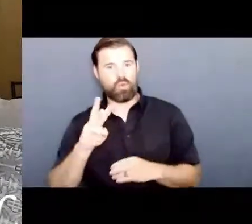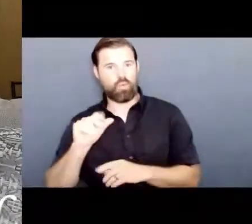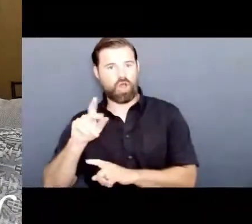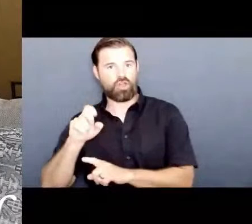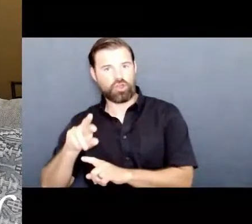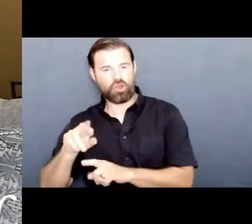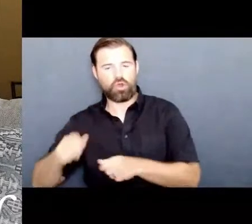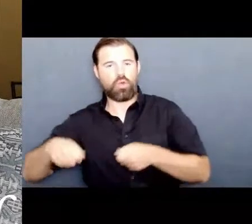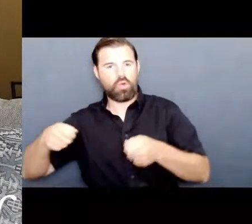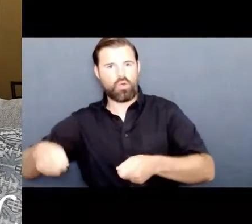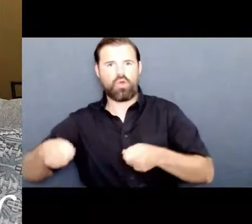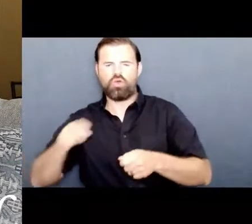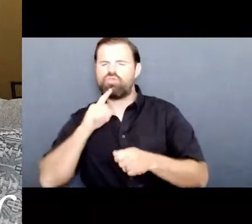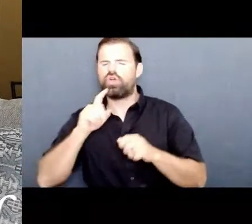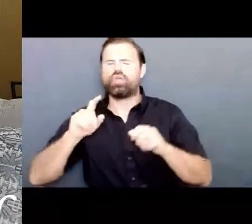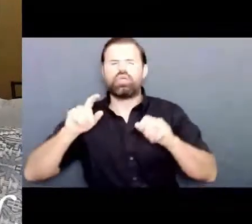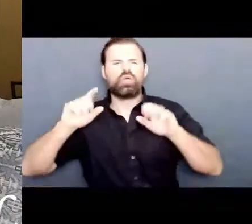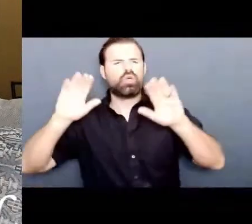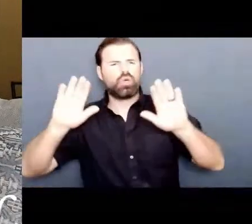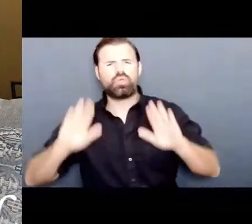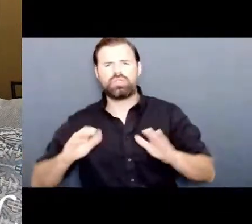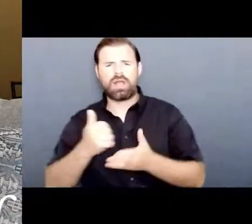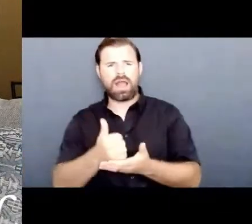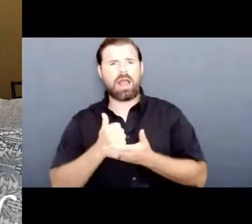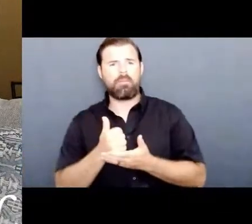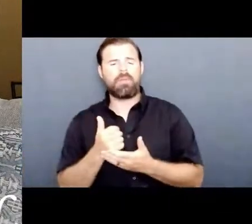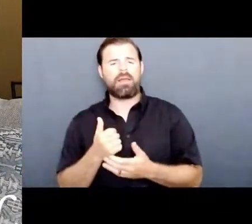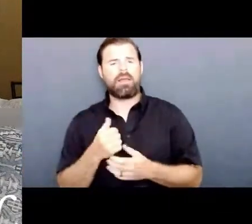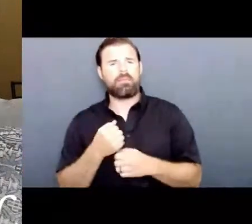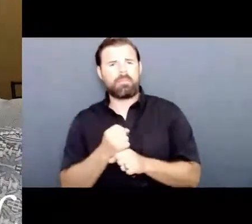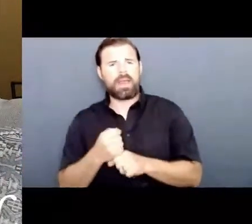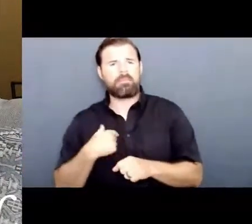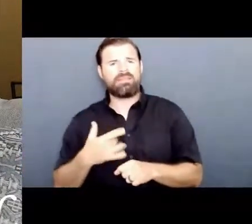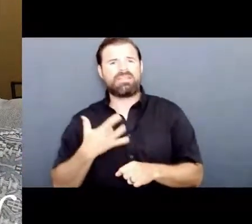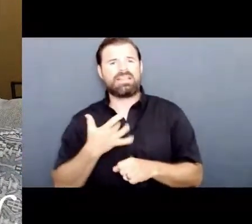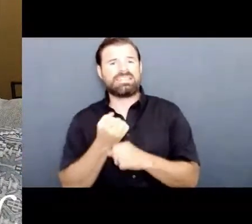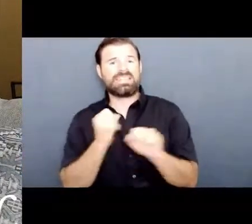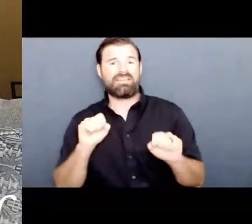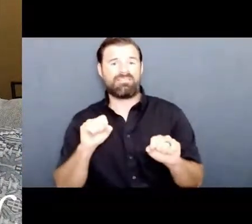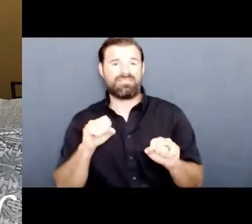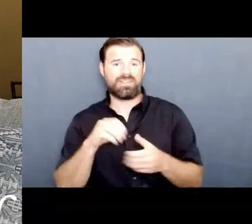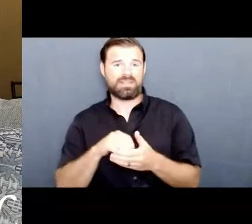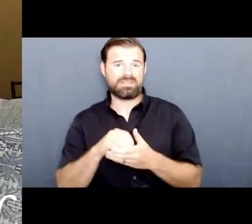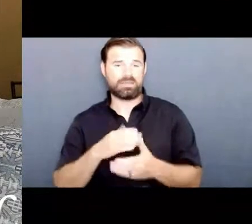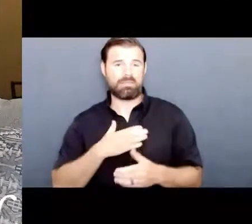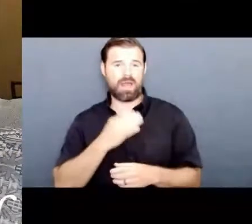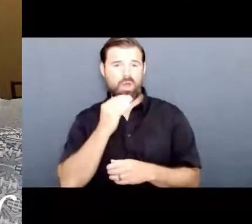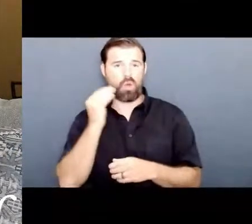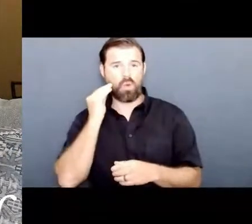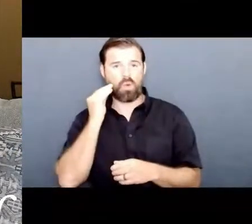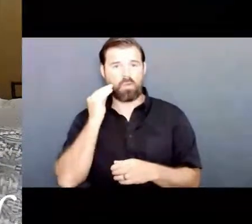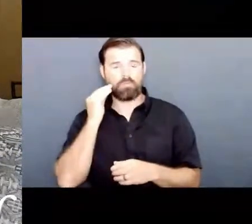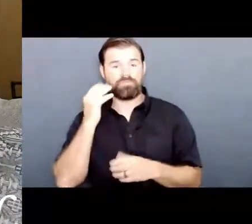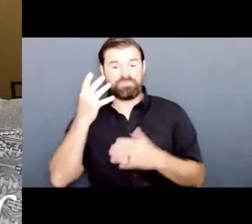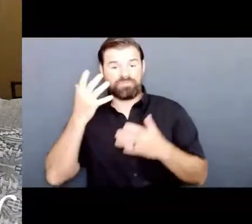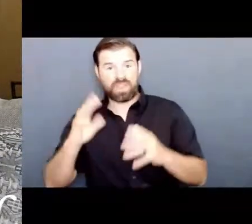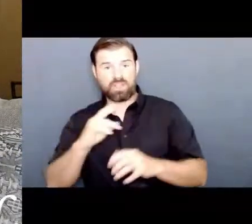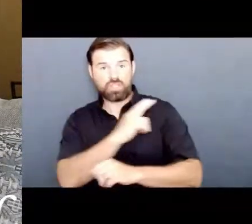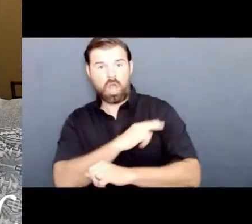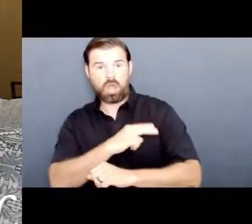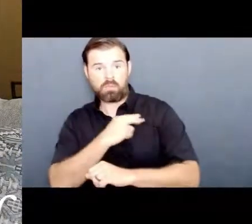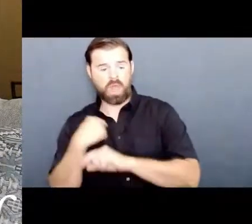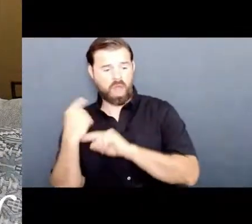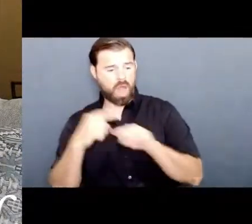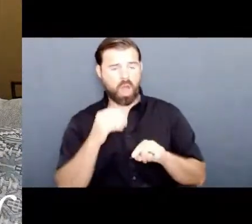a huge help in making me feel safe in my own home because coming home was really, really